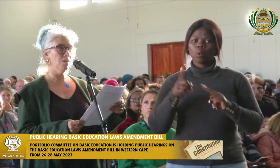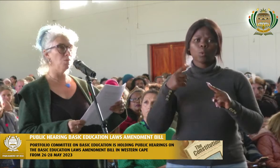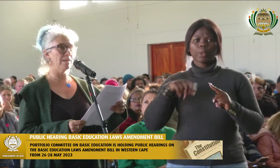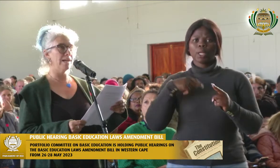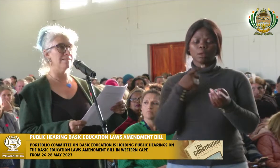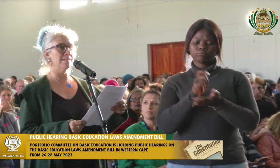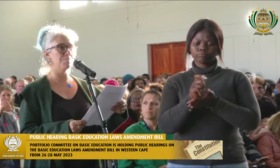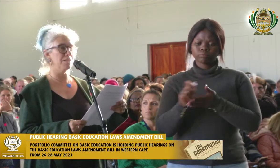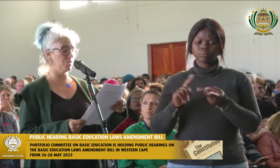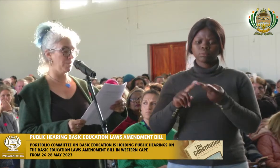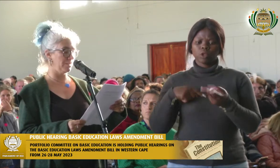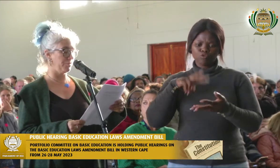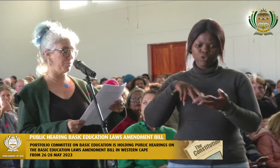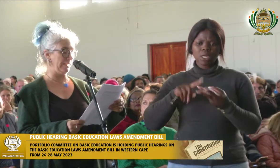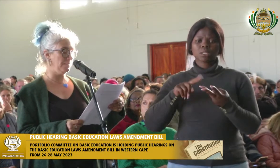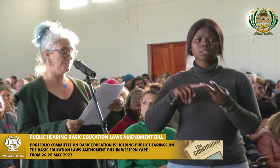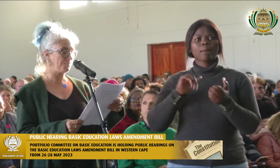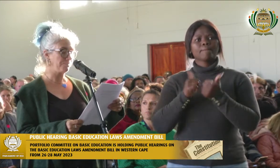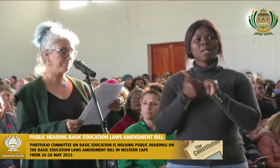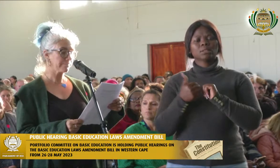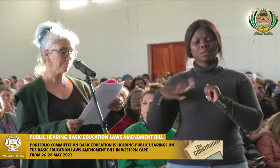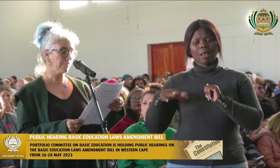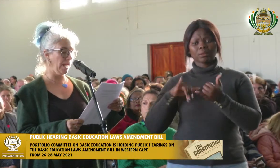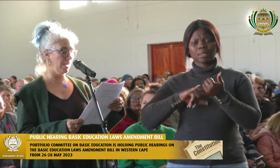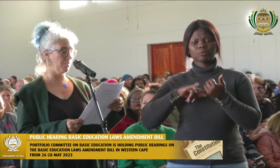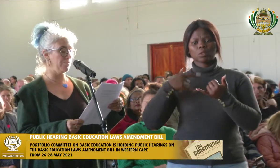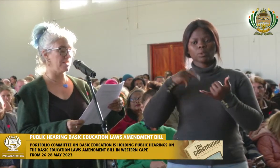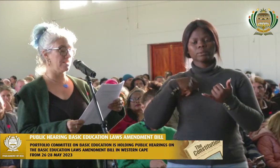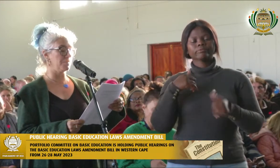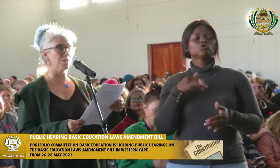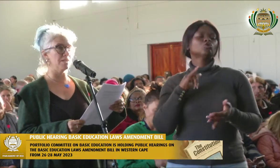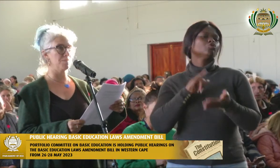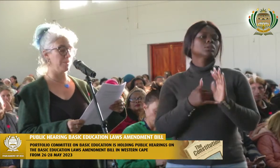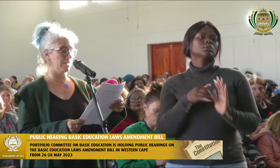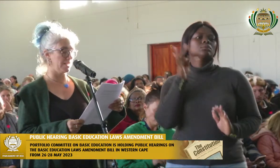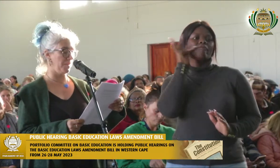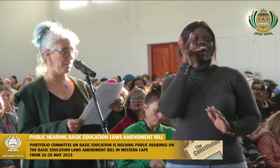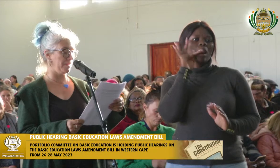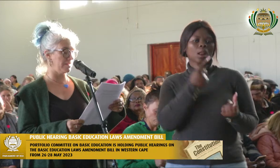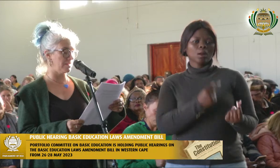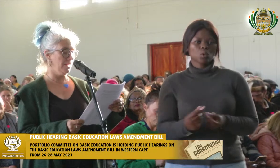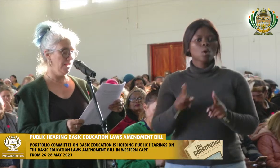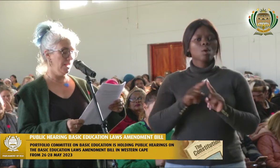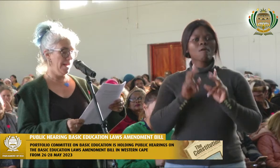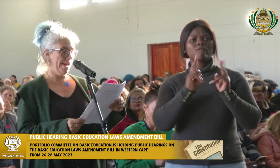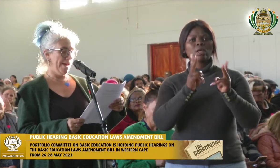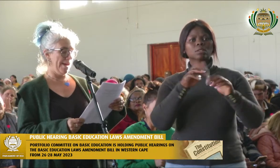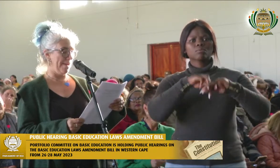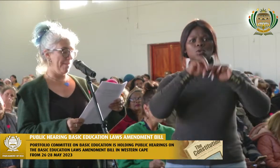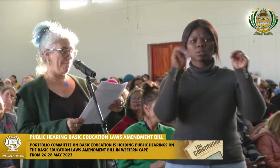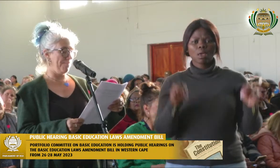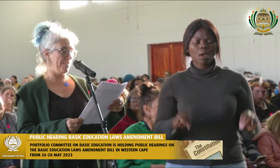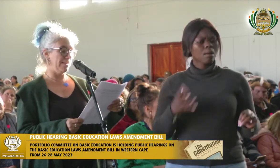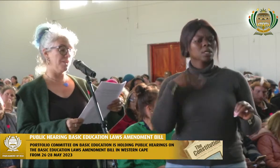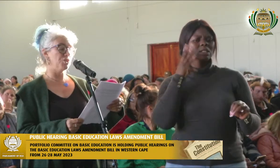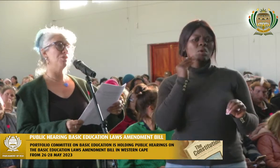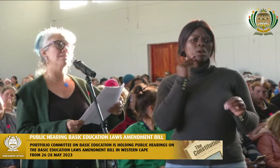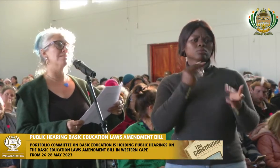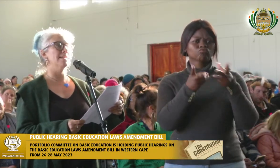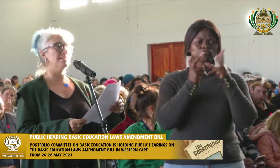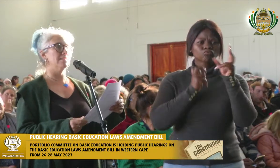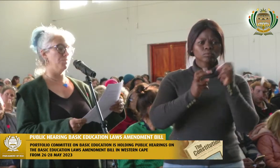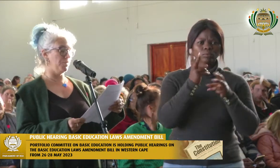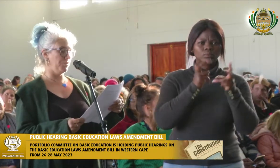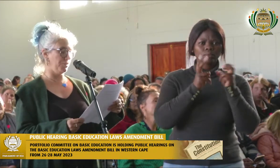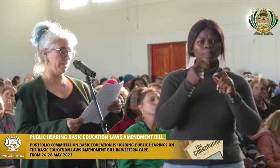math. All the other subjects we did for fun. We visited museums. We did experiments. And then